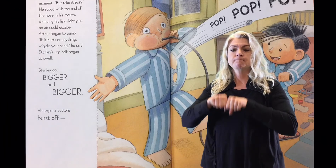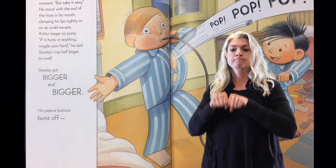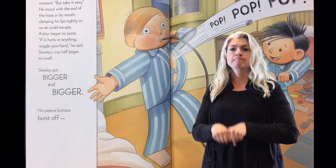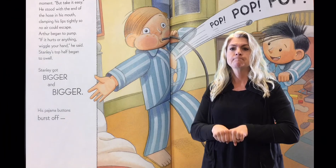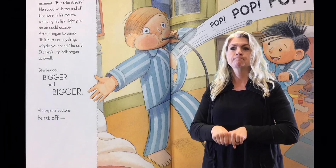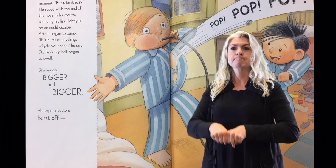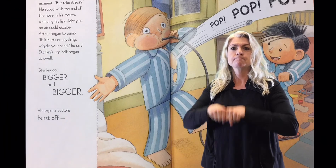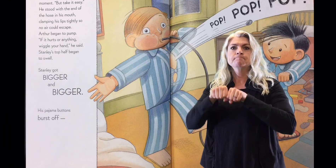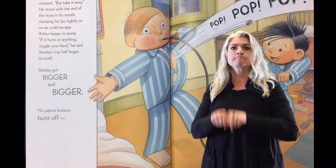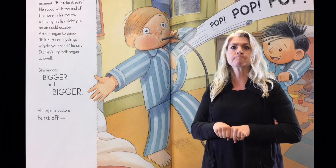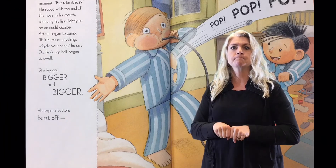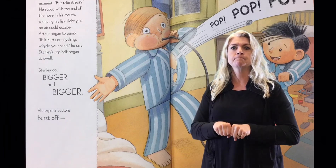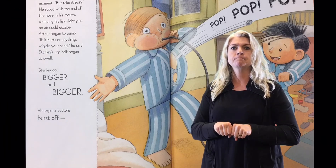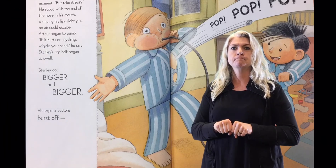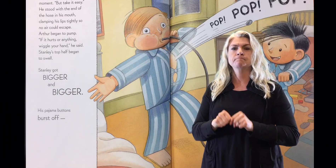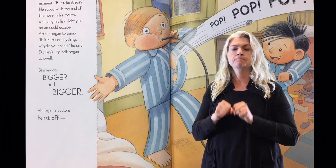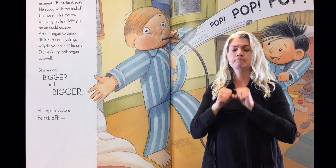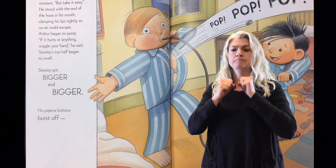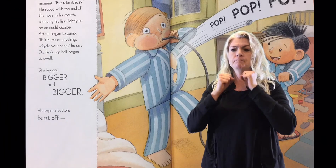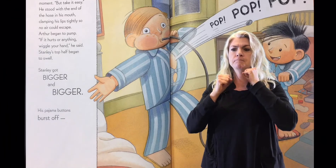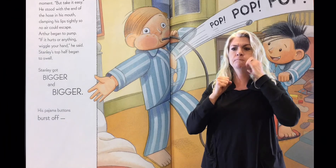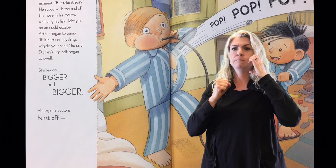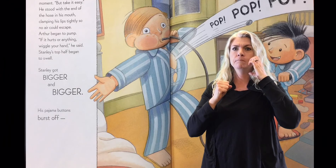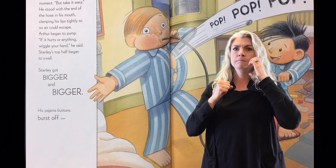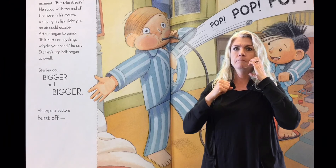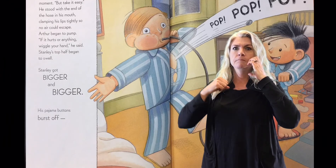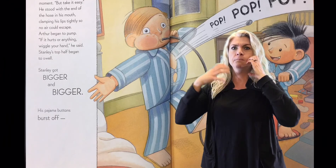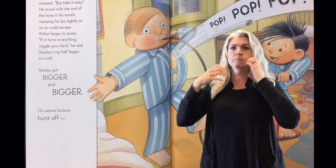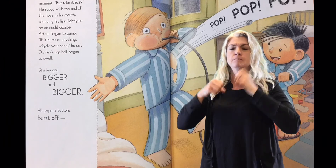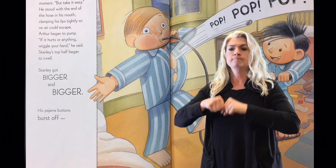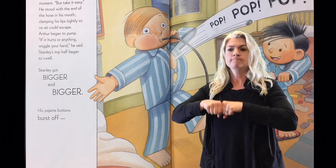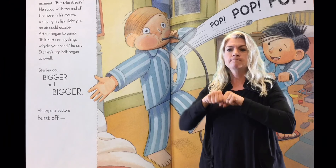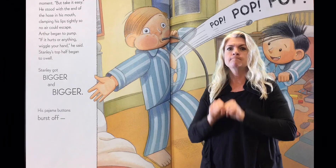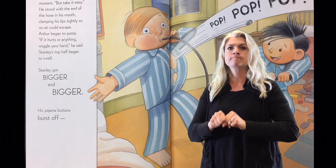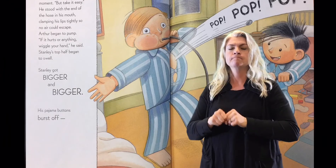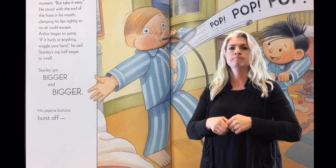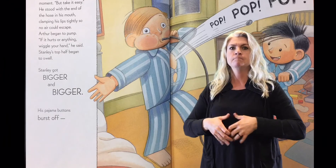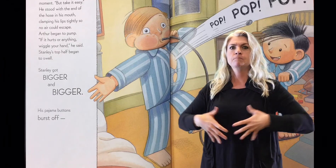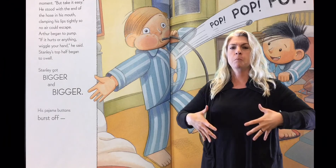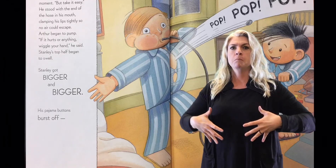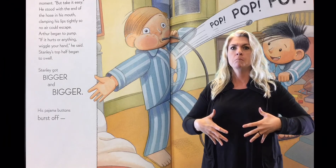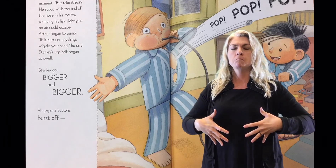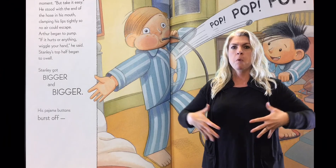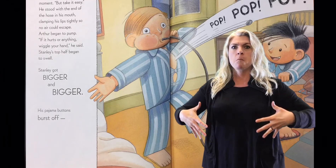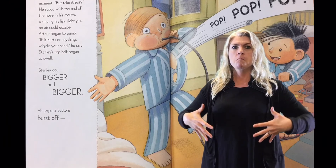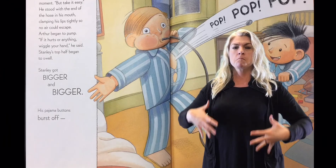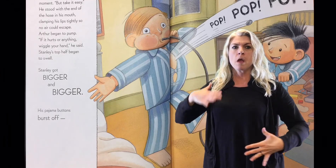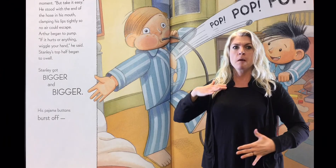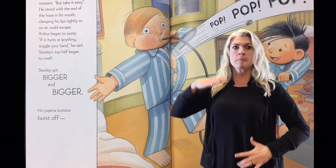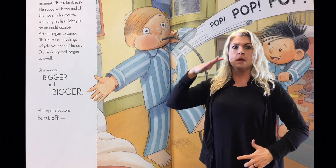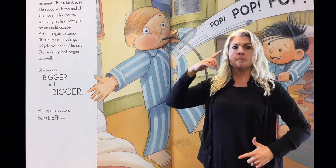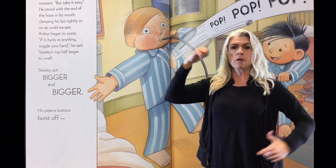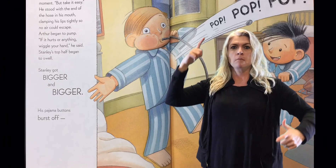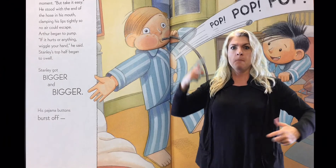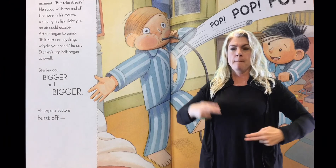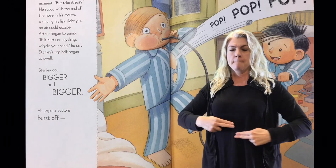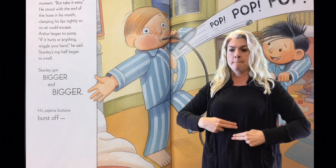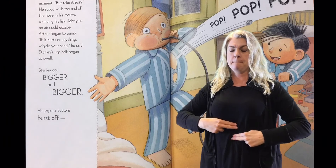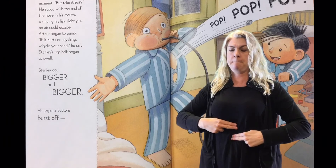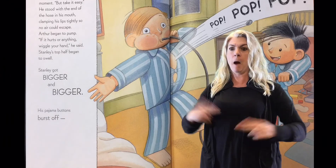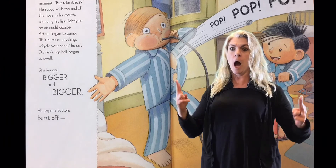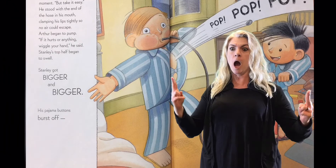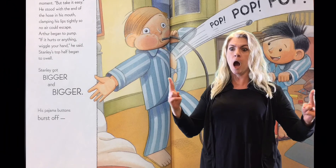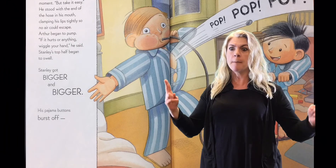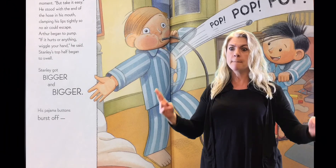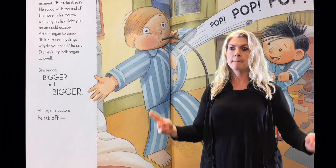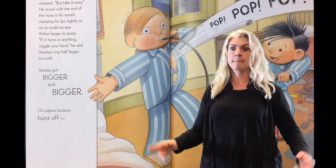no air could escape. Arthur began to pump. "If it hurts or anything, wiggle your hand," he said. Stanley's top half began to